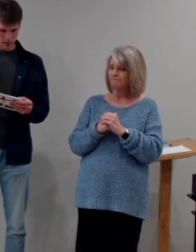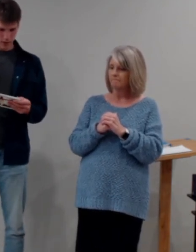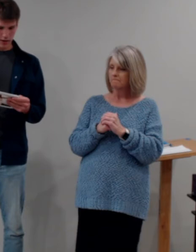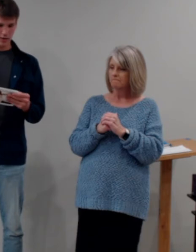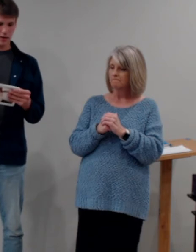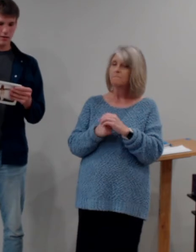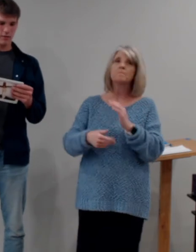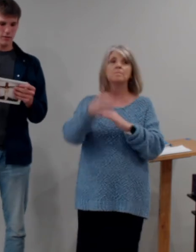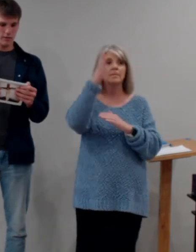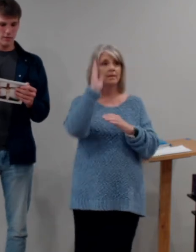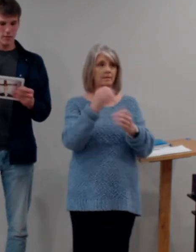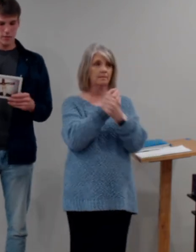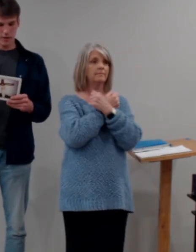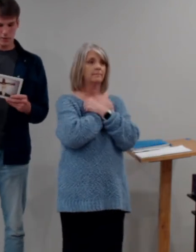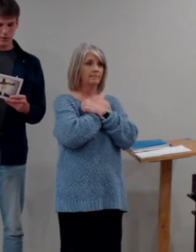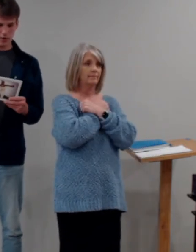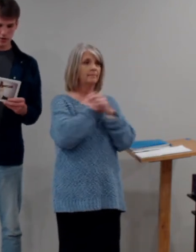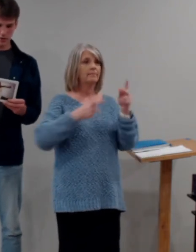God love people all.